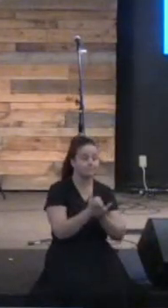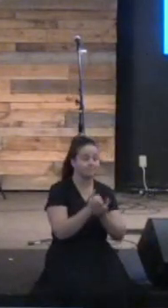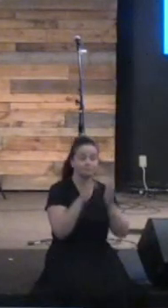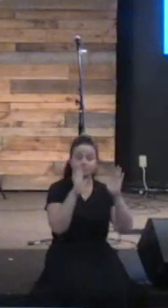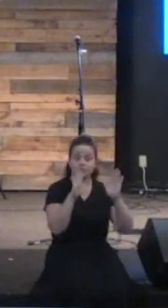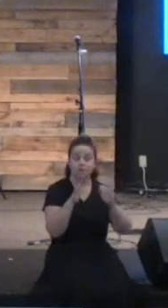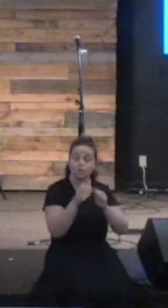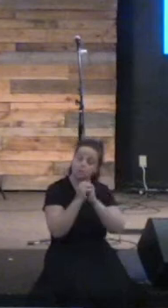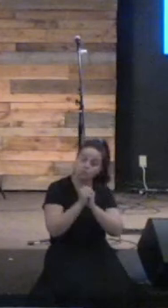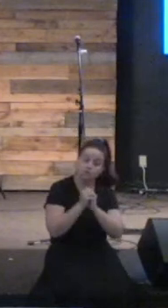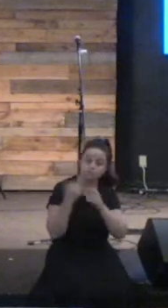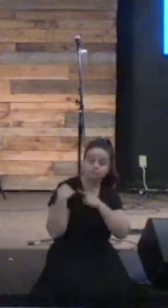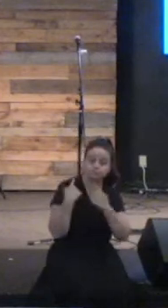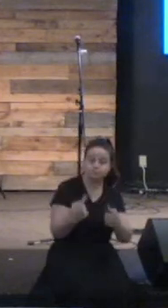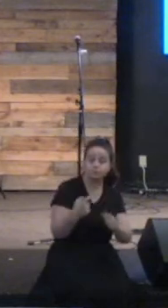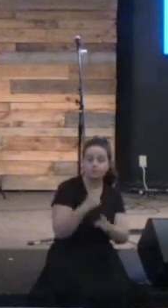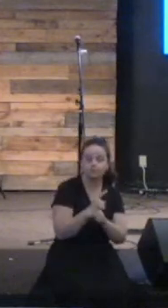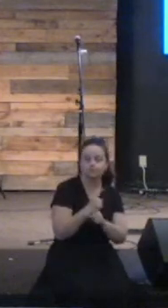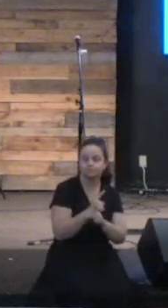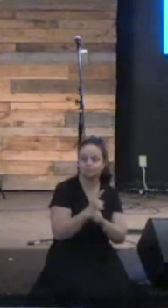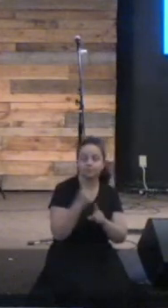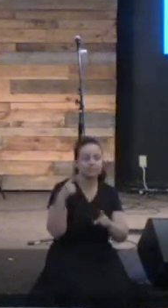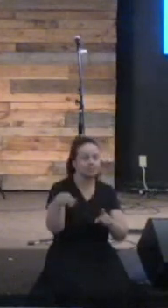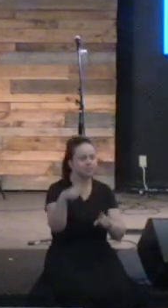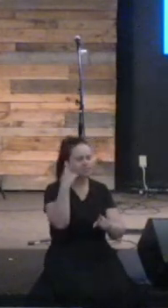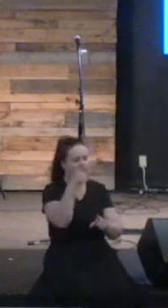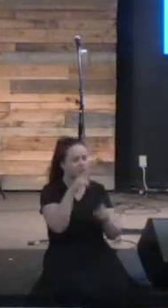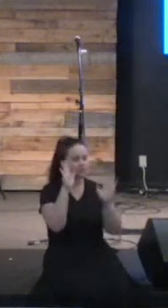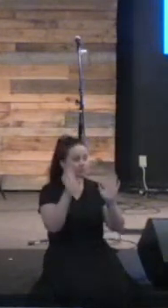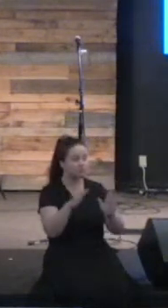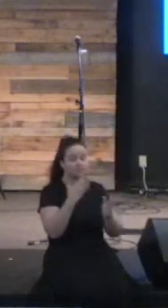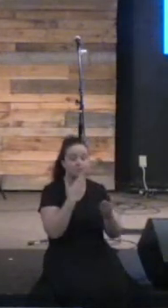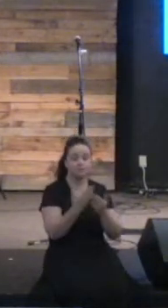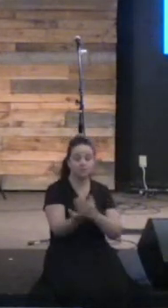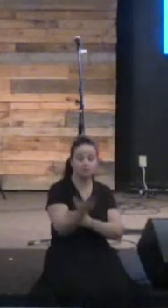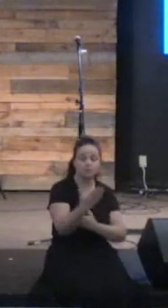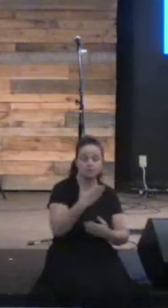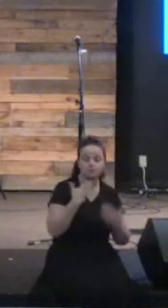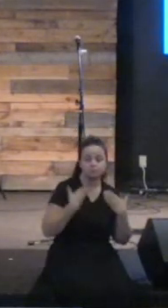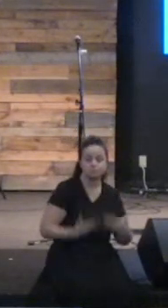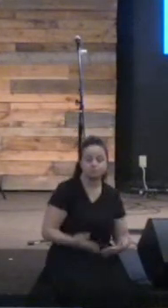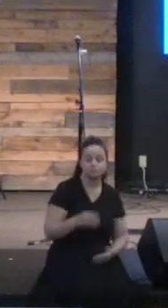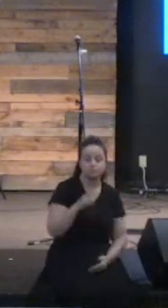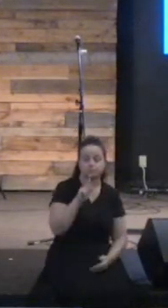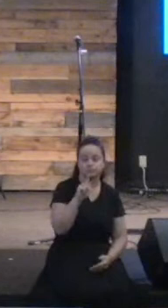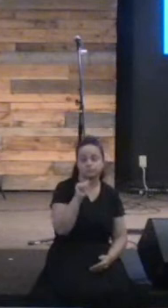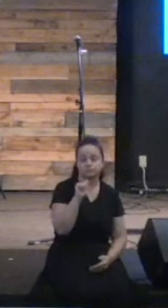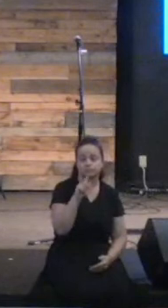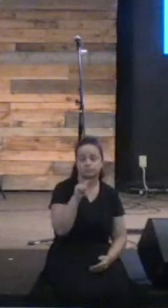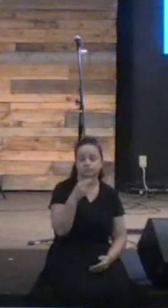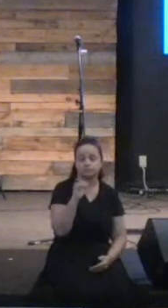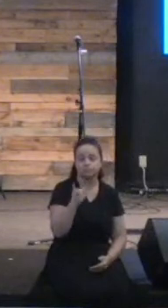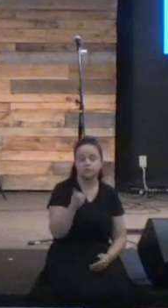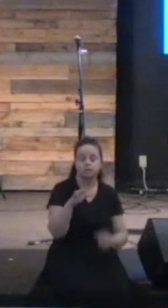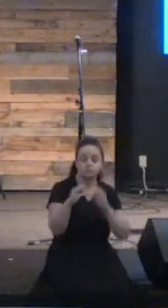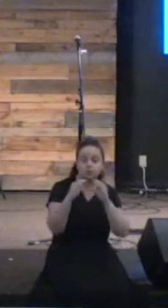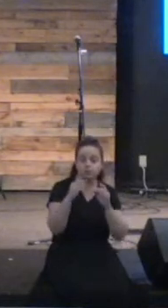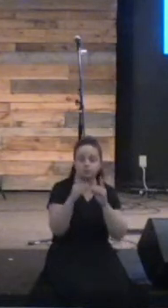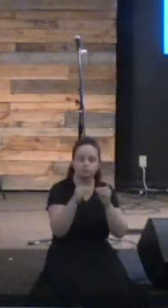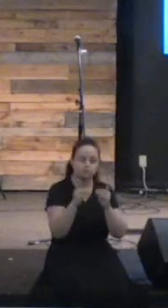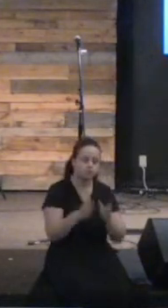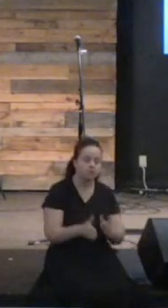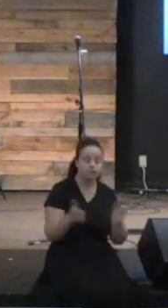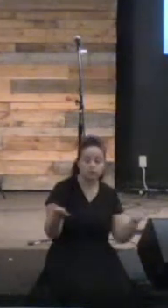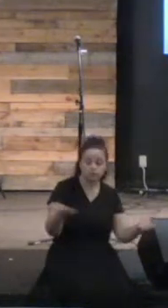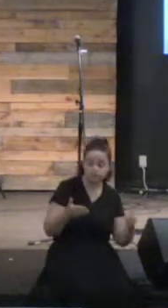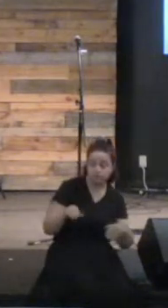it's been a great worship so far right you all look amazing good morning my name is Kathy I'm the communications director here at Gateway um